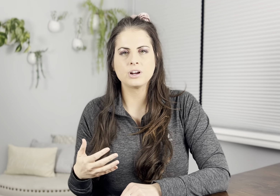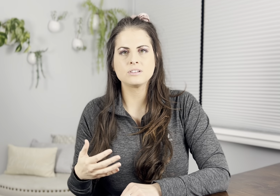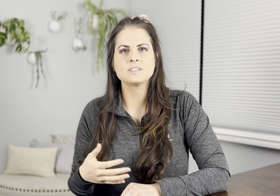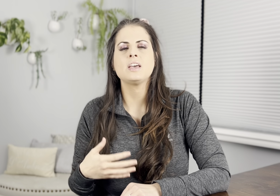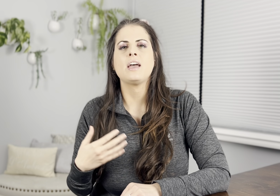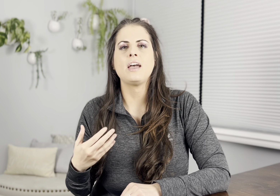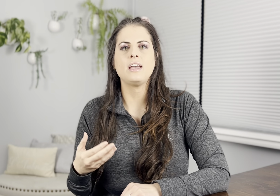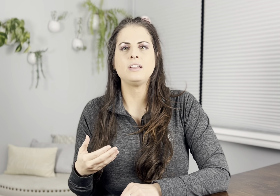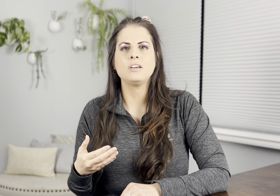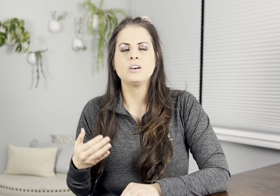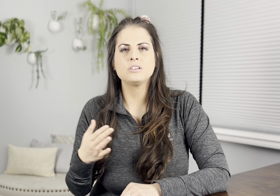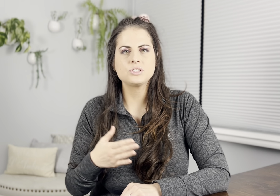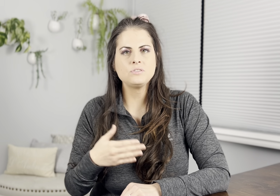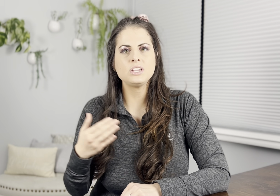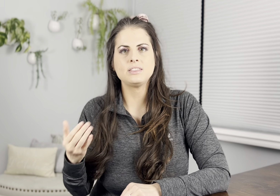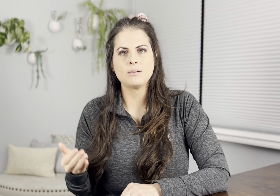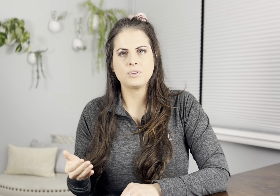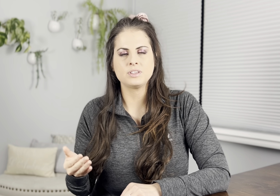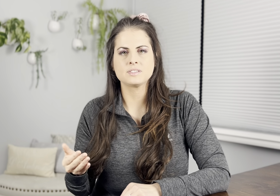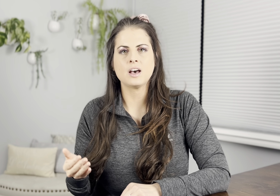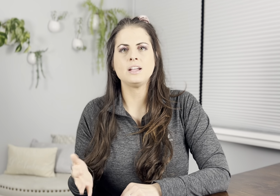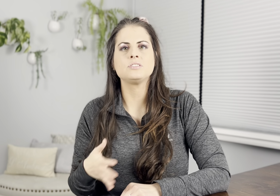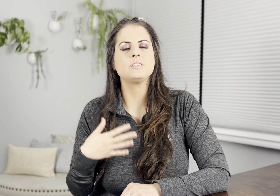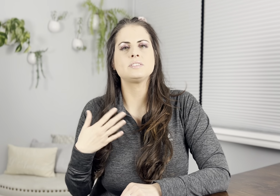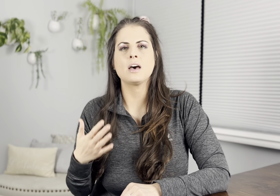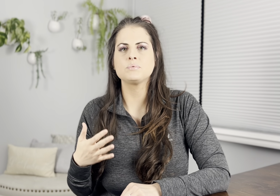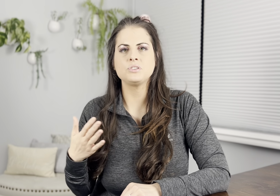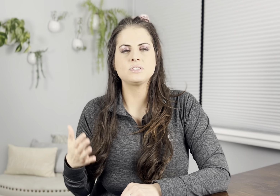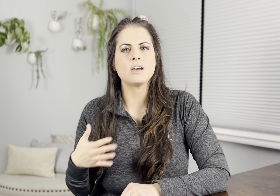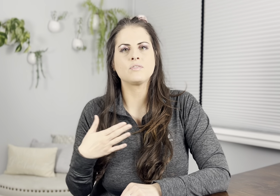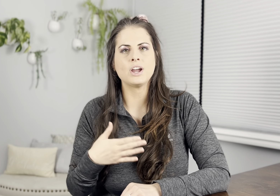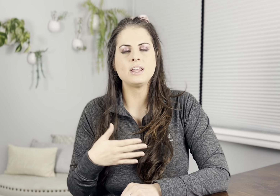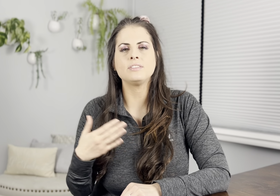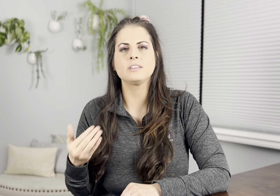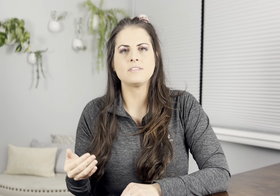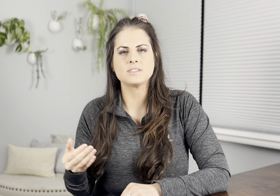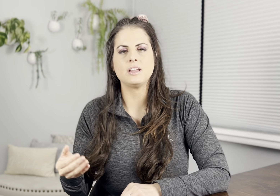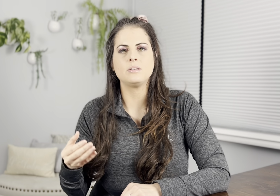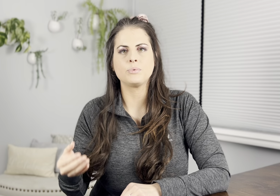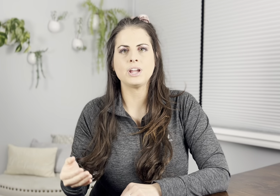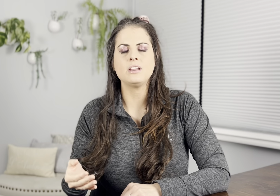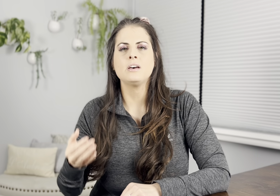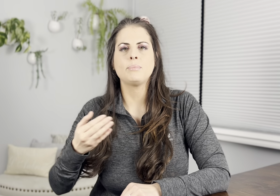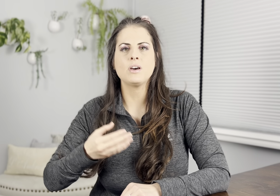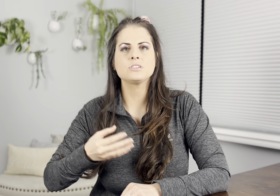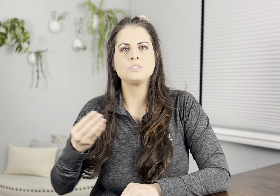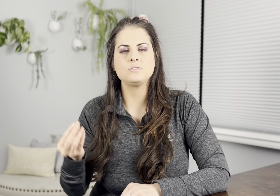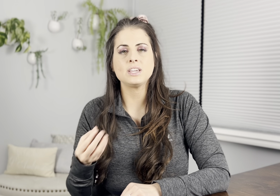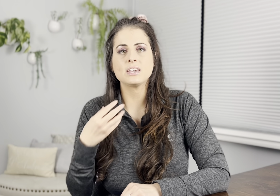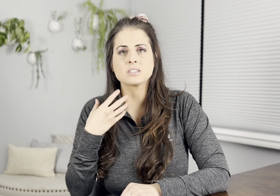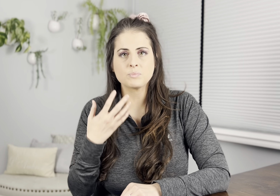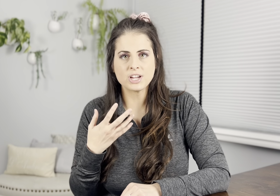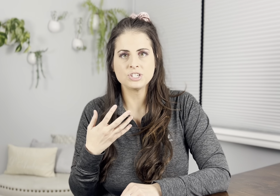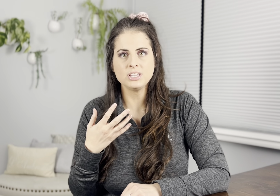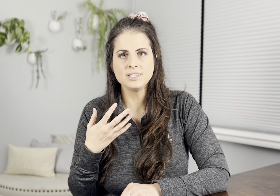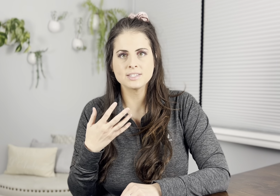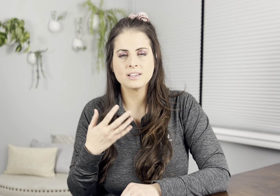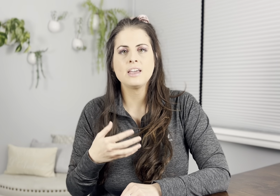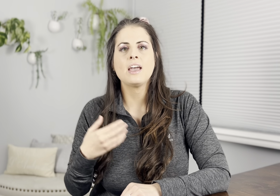words and associate them with the sign. So this helps use that right and the left side of the brain by also using expressions